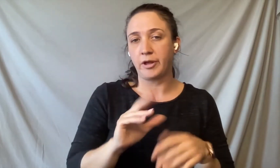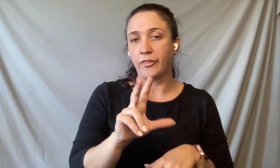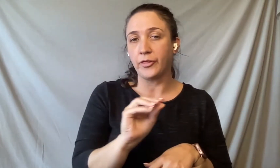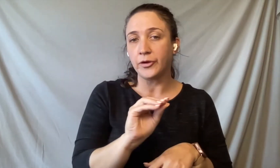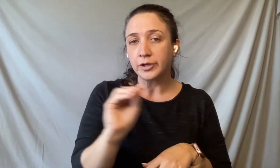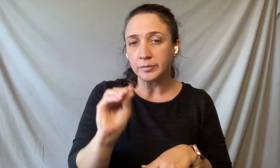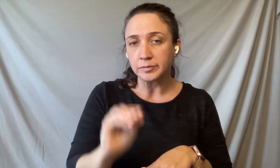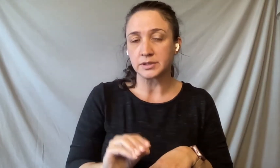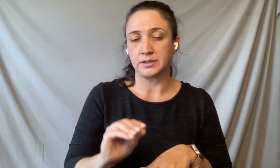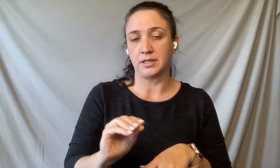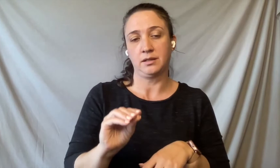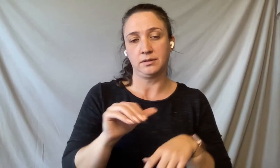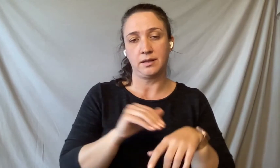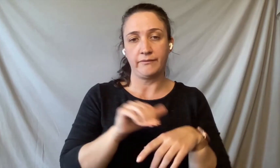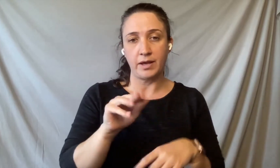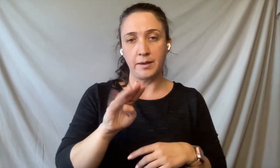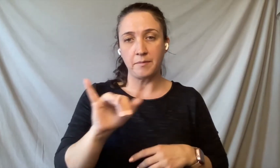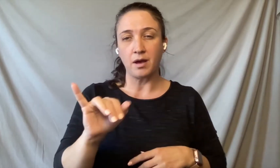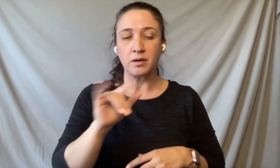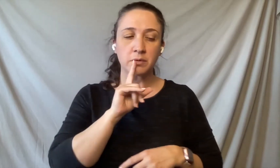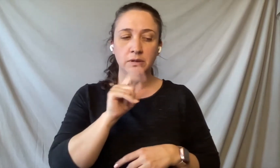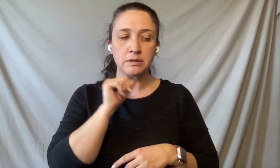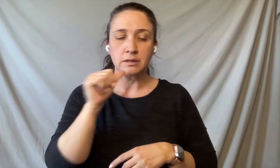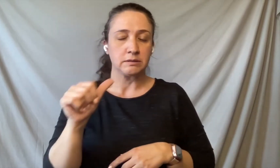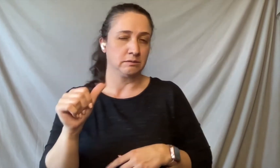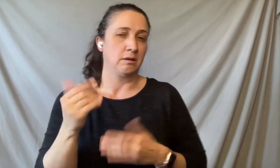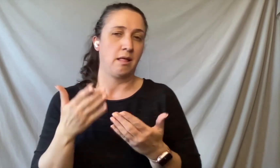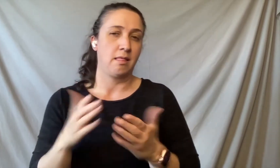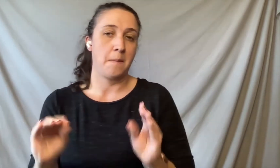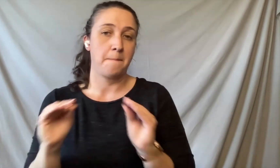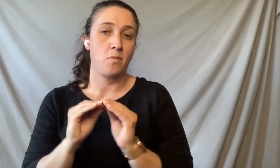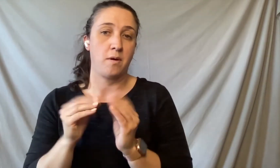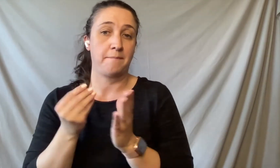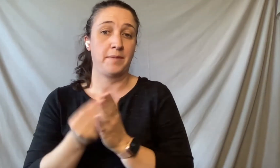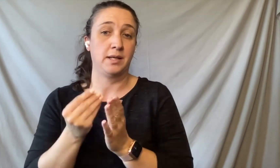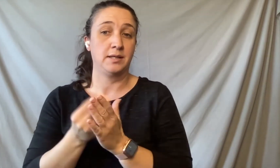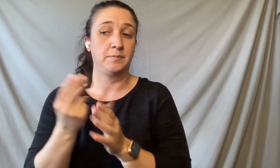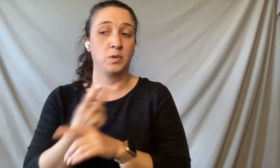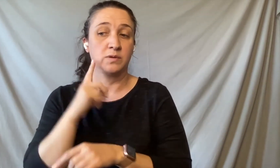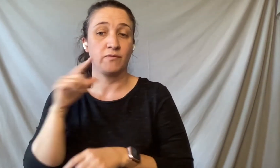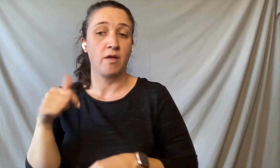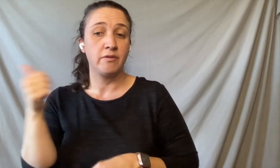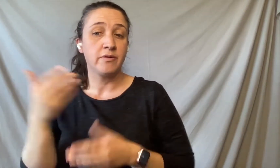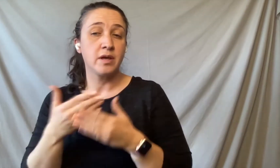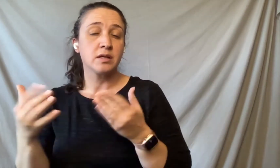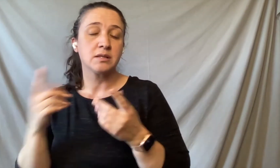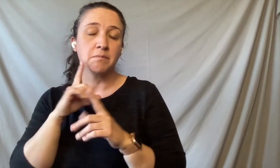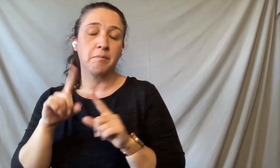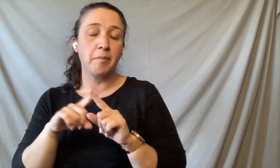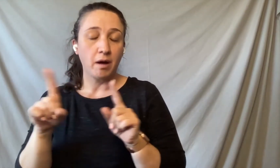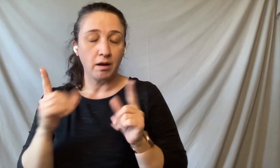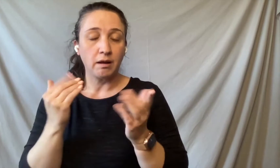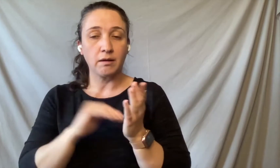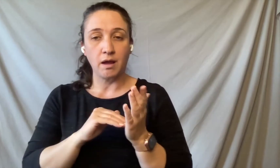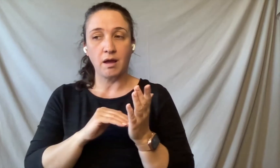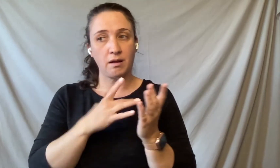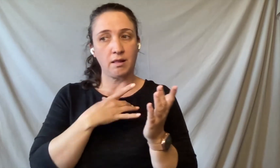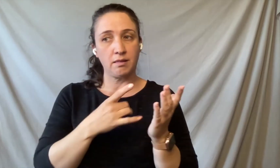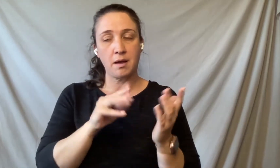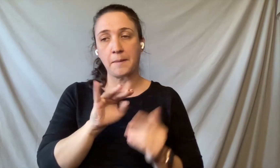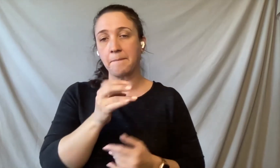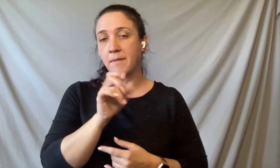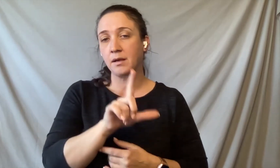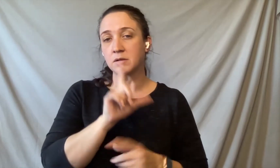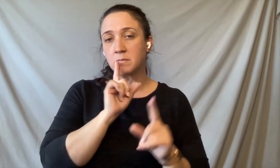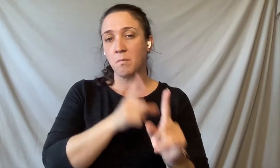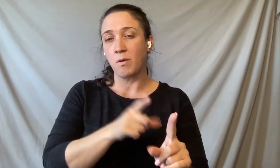up money in that way. But I think, Michael's point is good, that there might be other projects